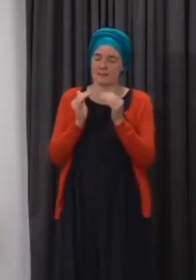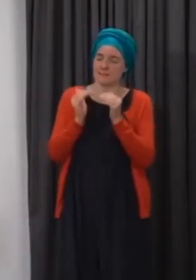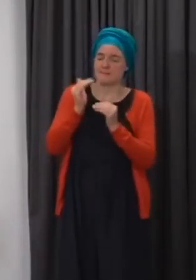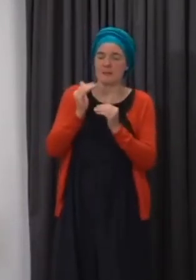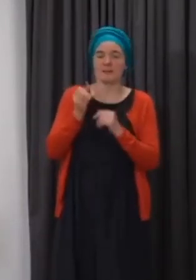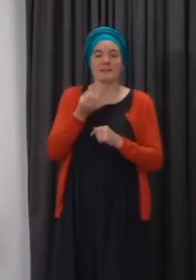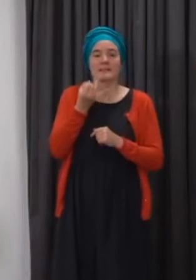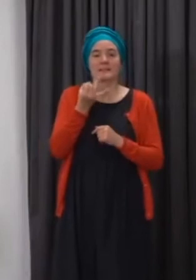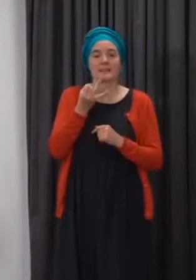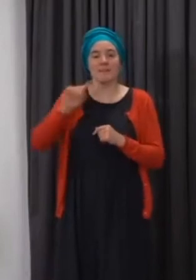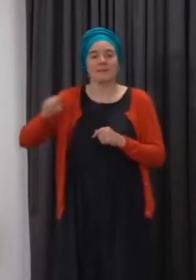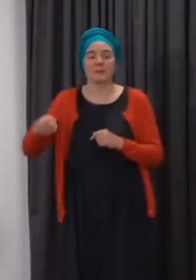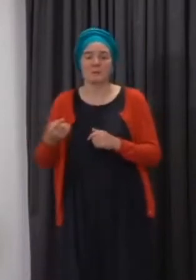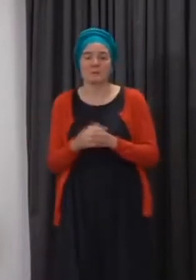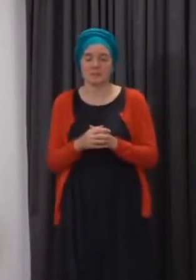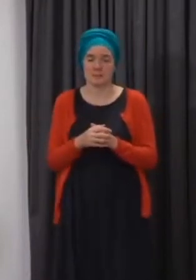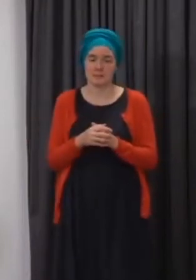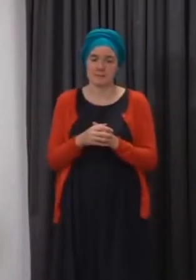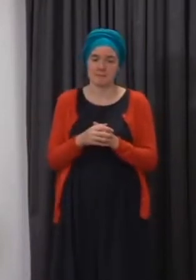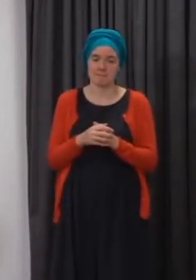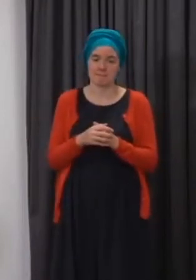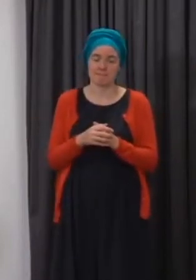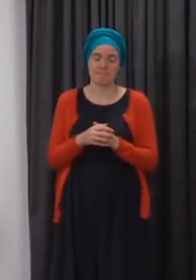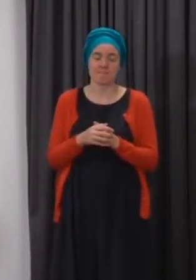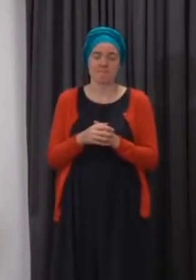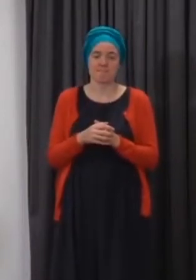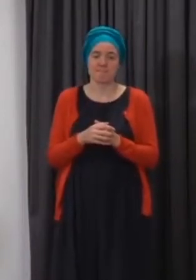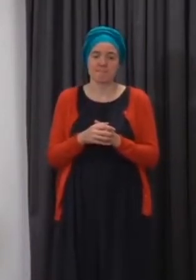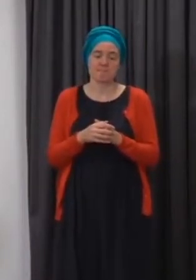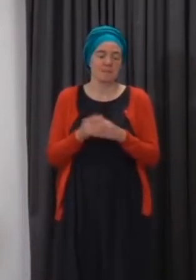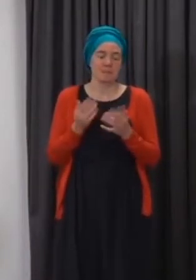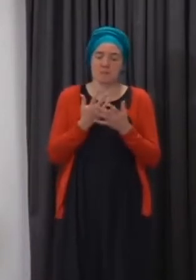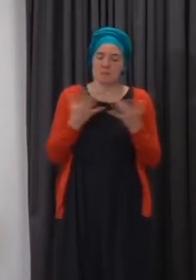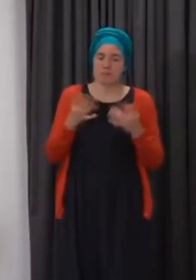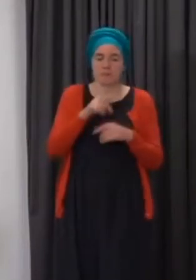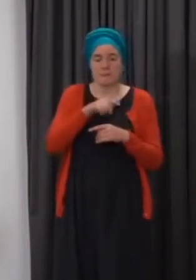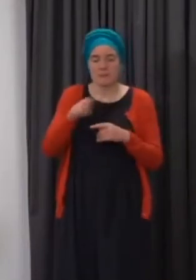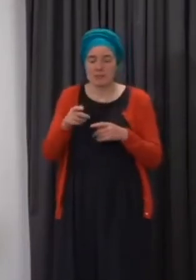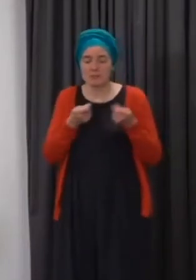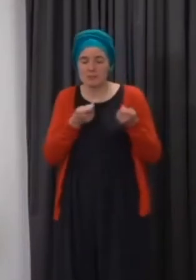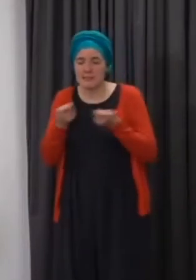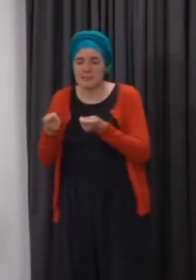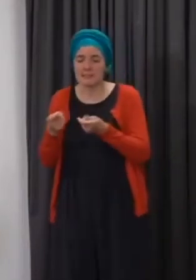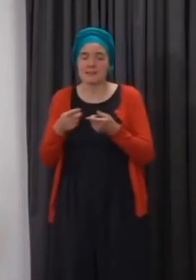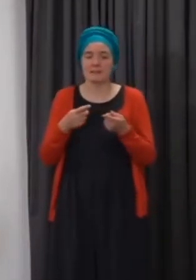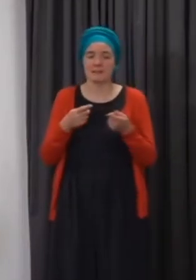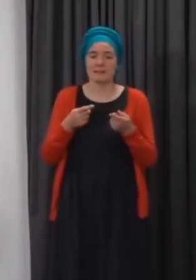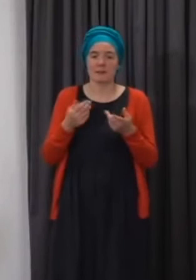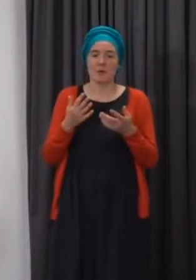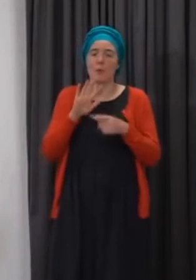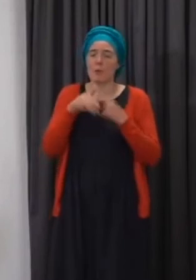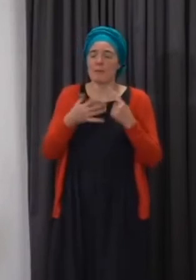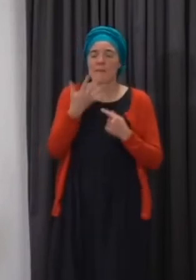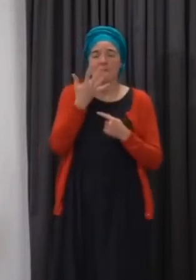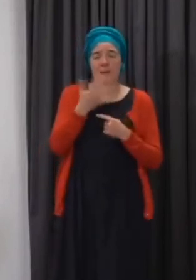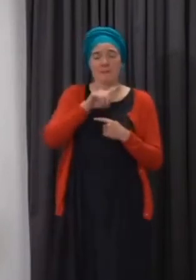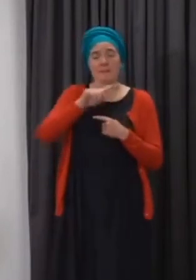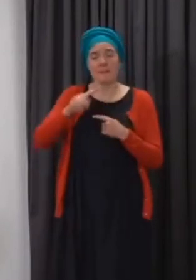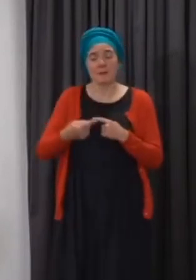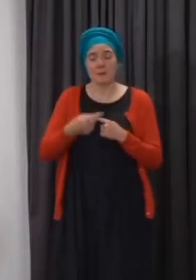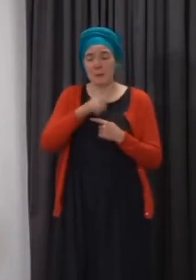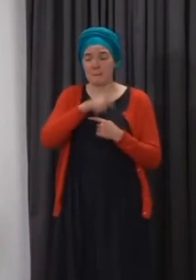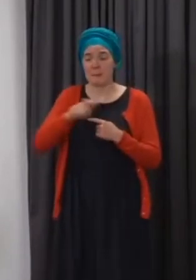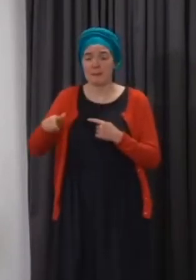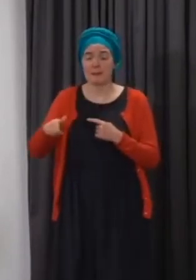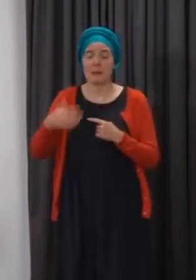464 patients have been treated in critical care across Wales. More than 5,000 patients have been discharged from hospital, and most people